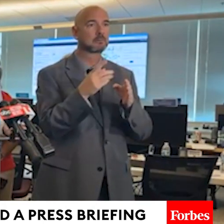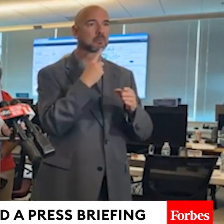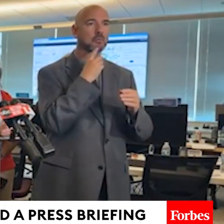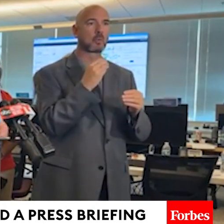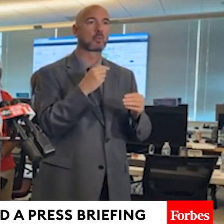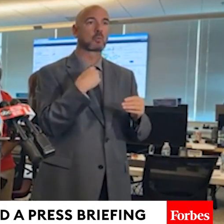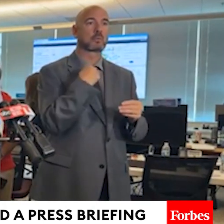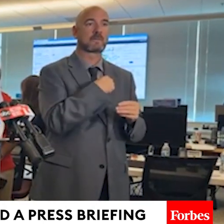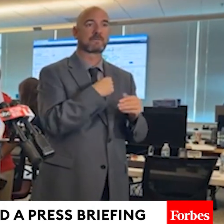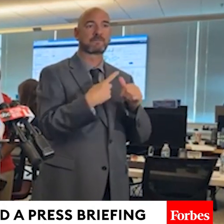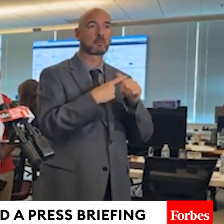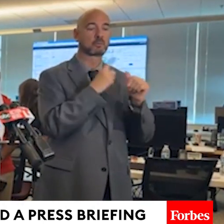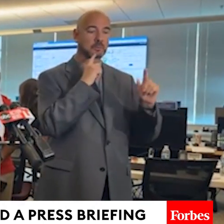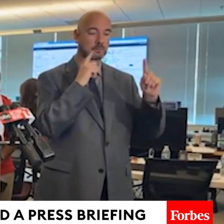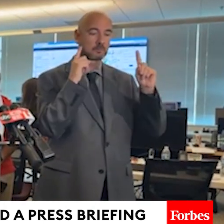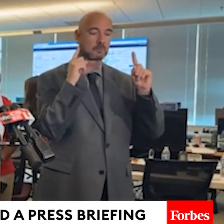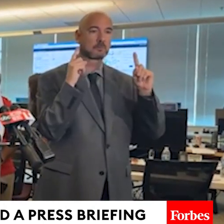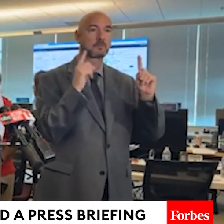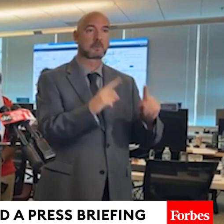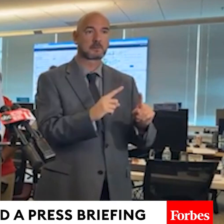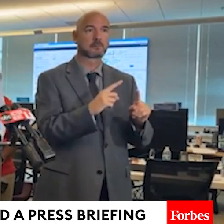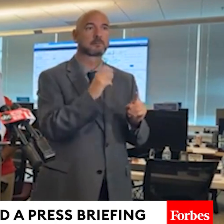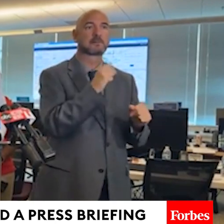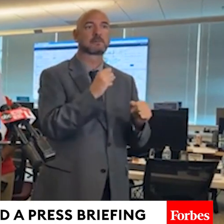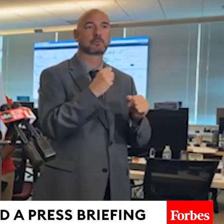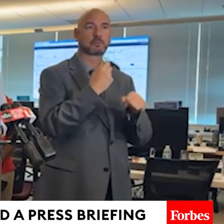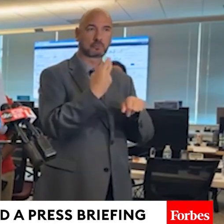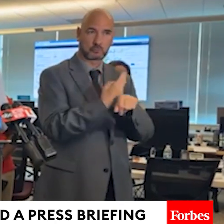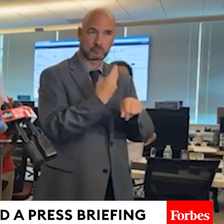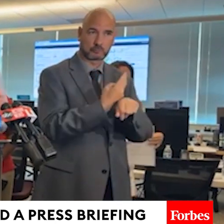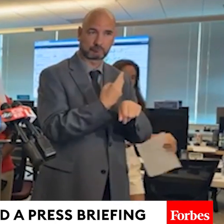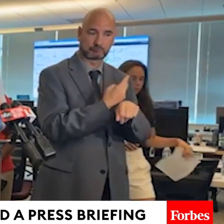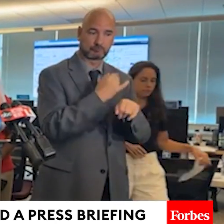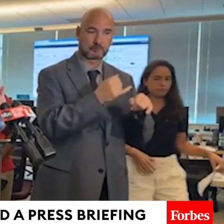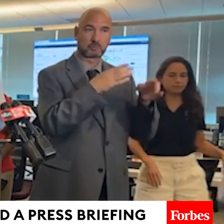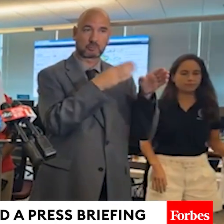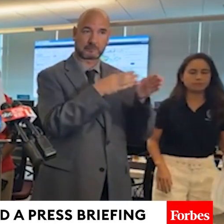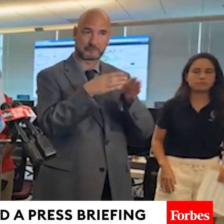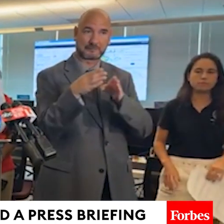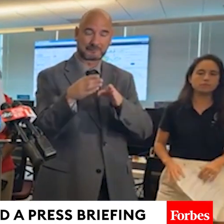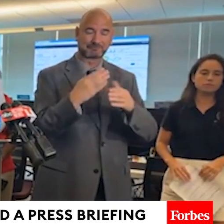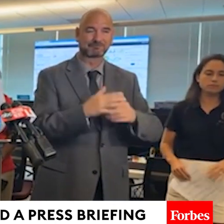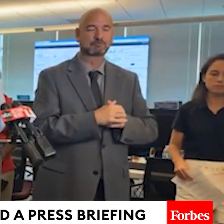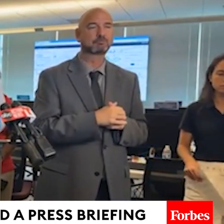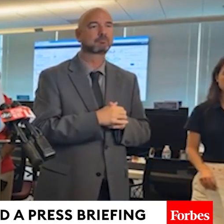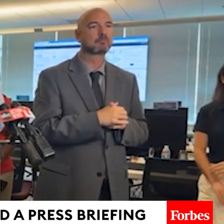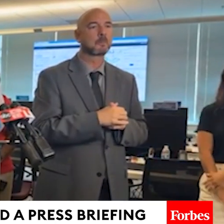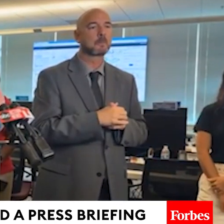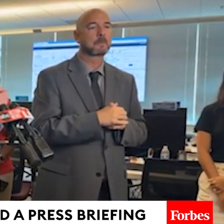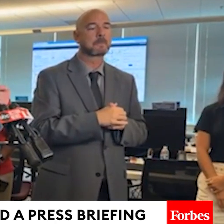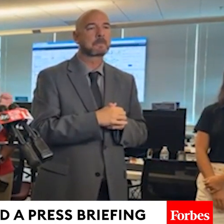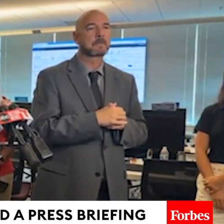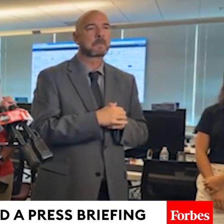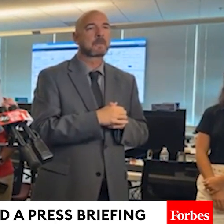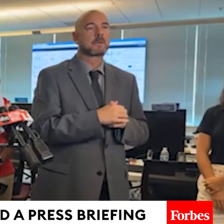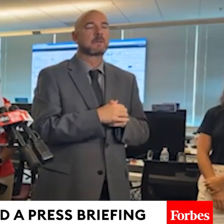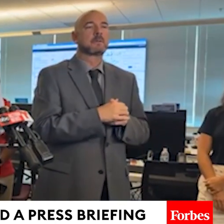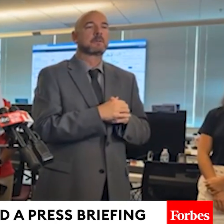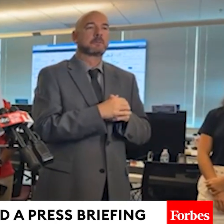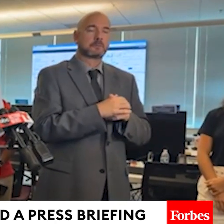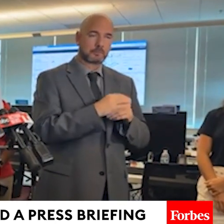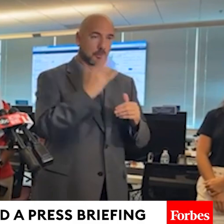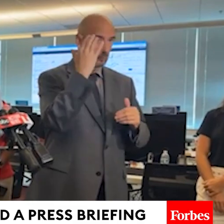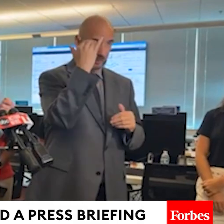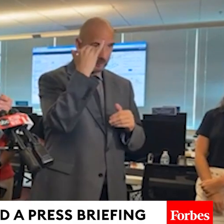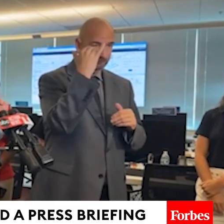responders in our community could utilize that, could utilize those roadways. Because the